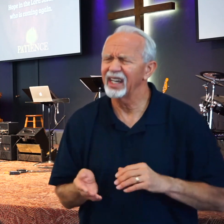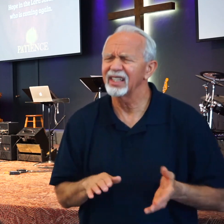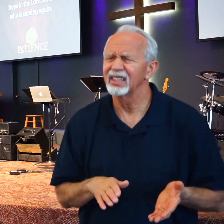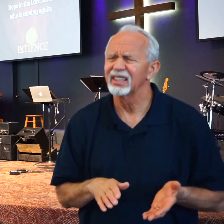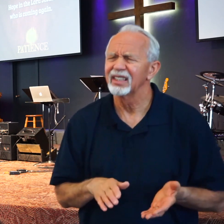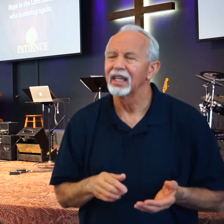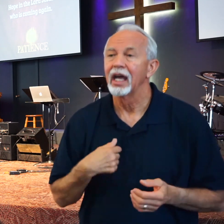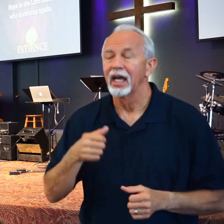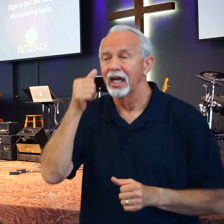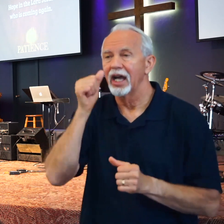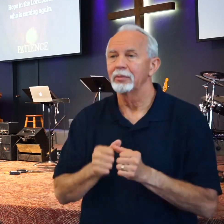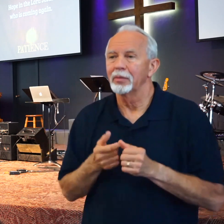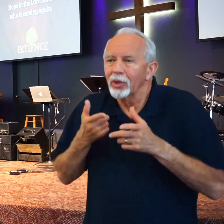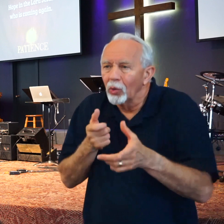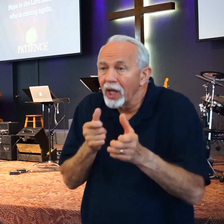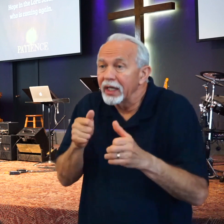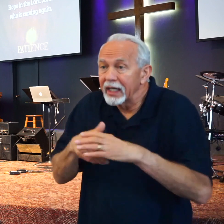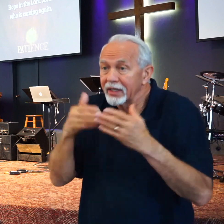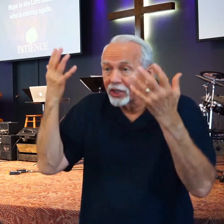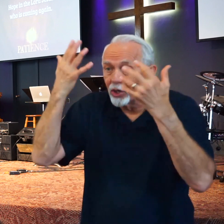I remember running in the dark,